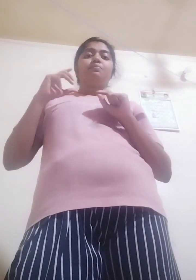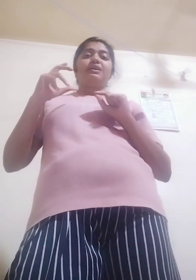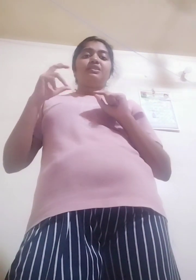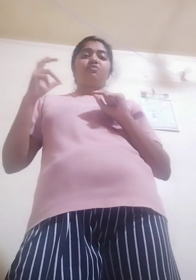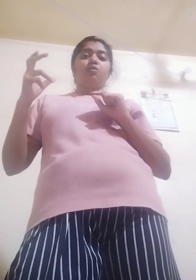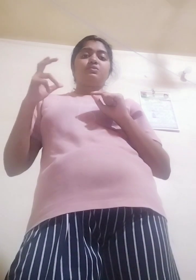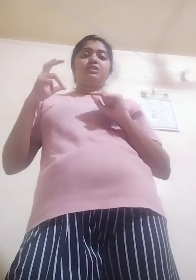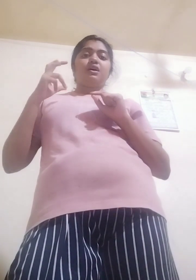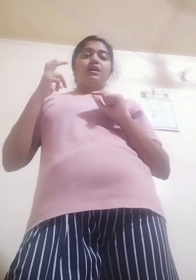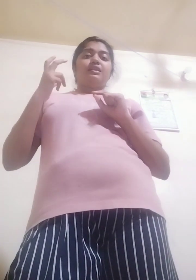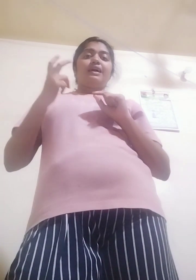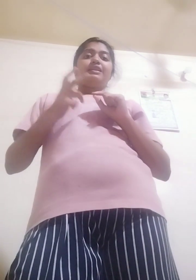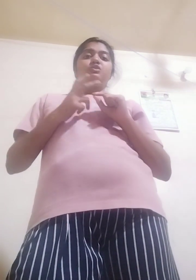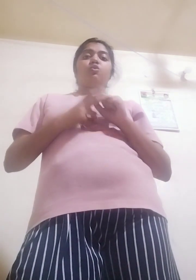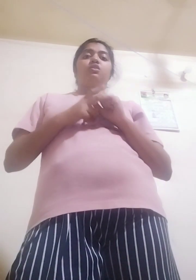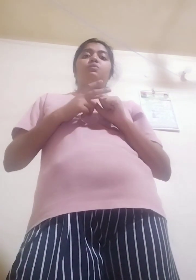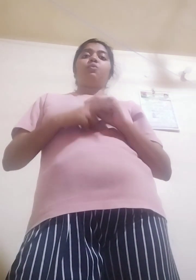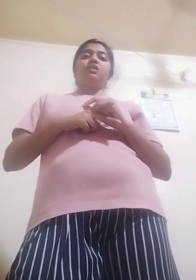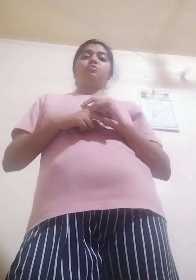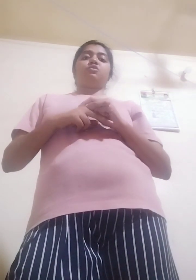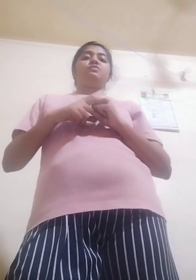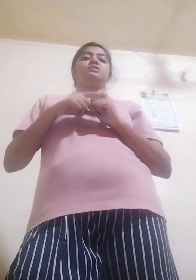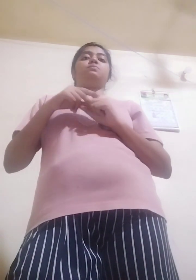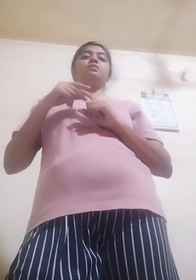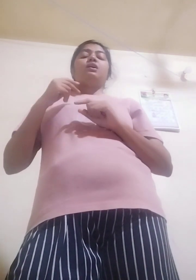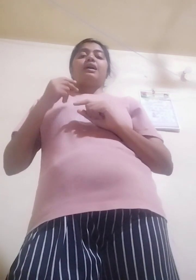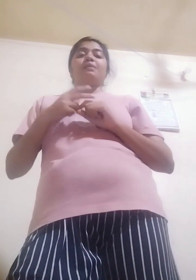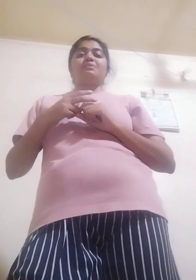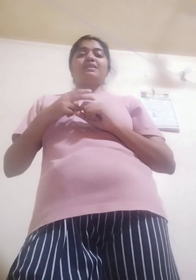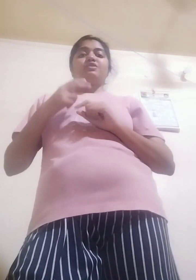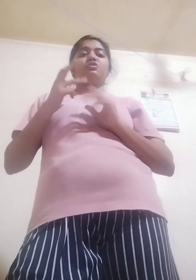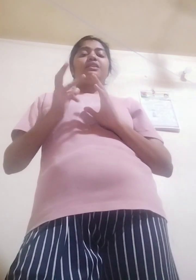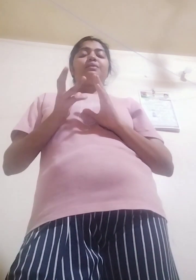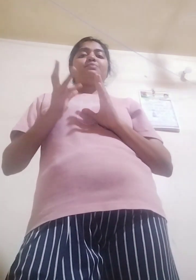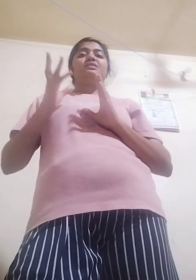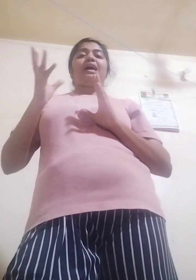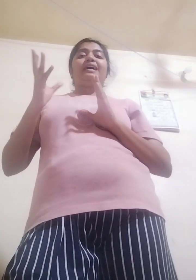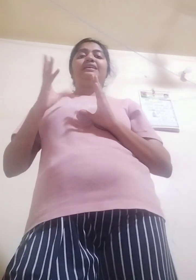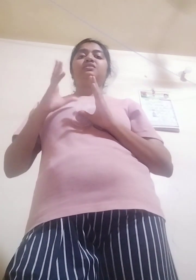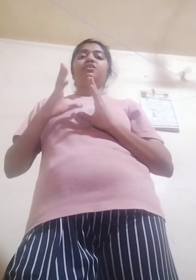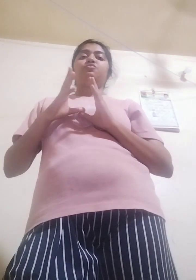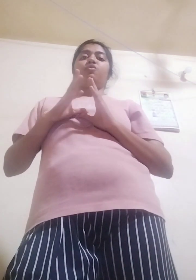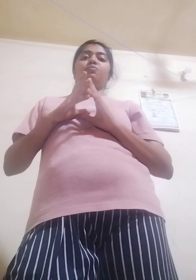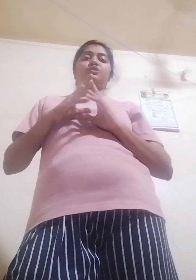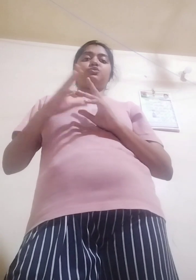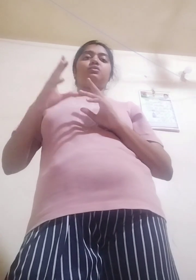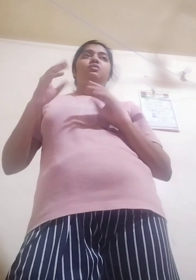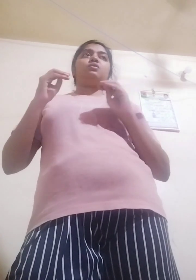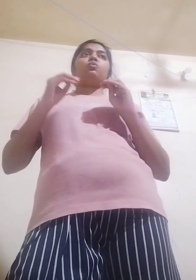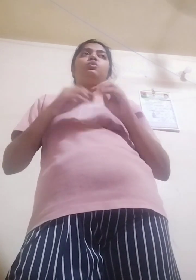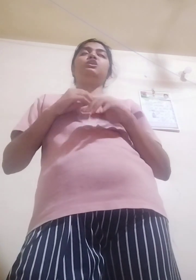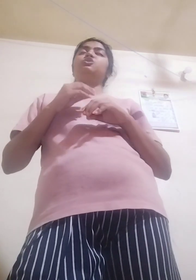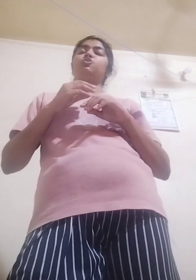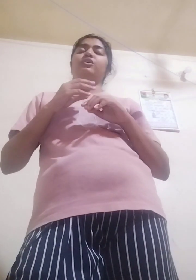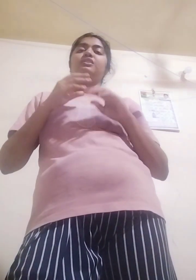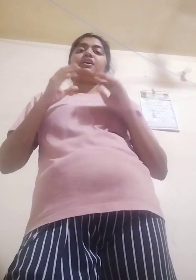many forms, that is called the polymorphism. Abstraction, that means hiding the information, only showing the